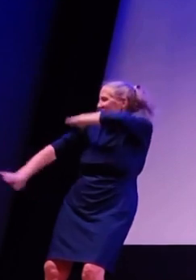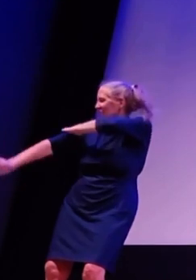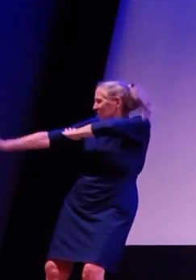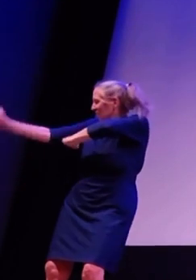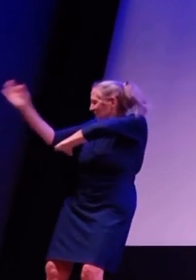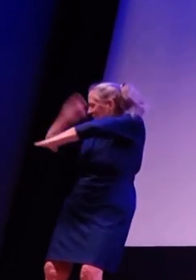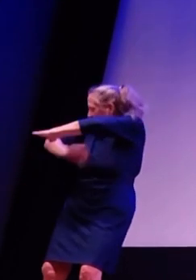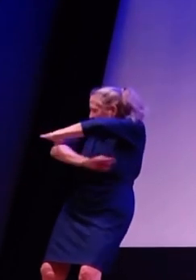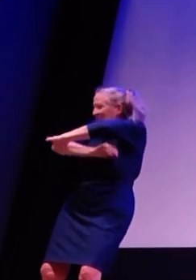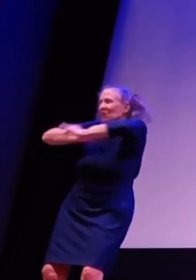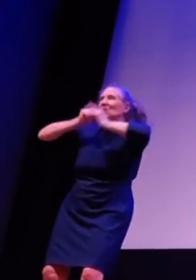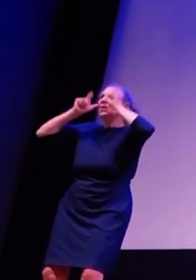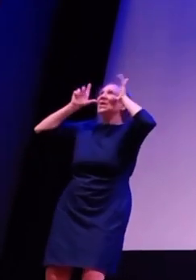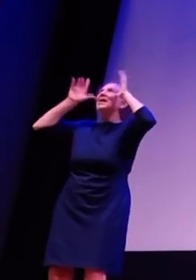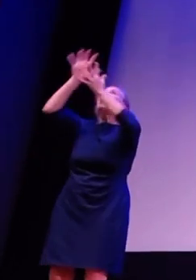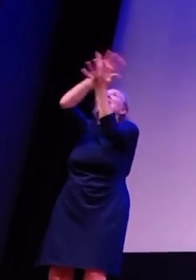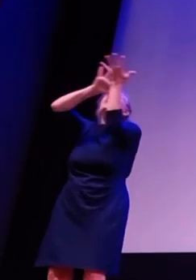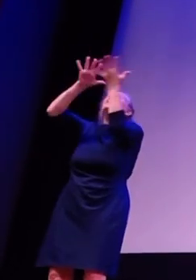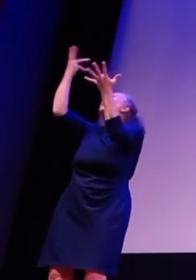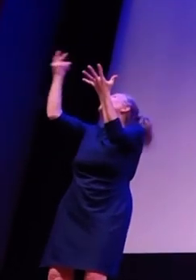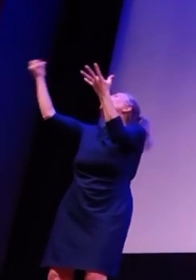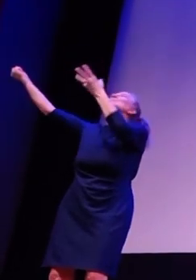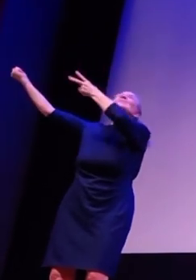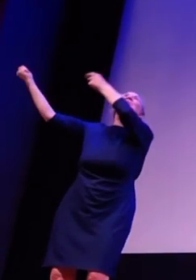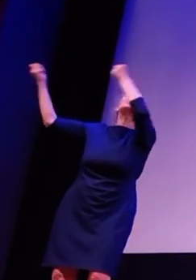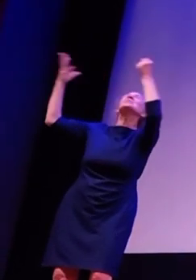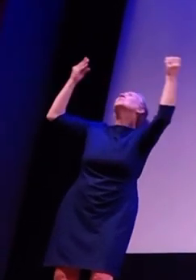are far behind me,